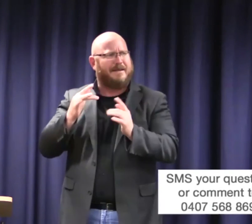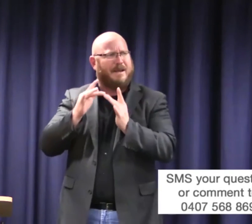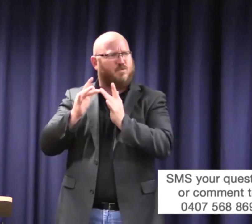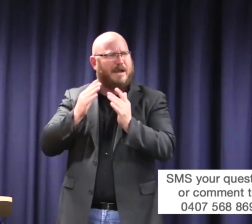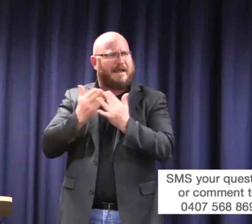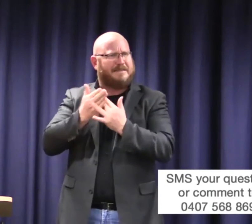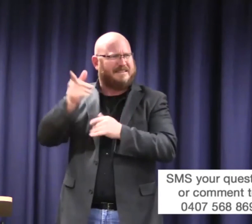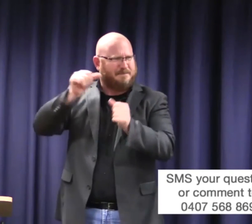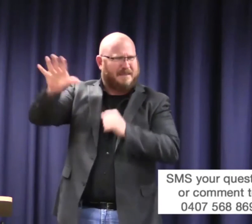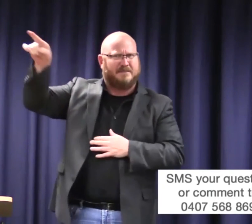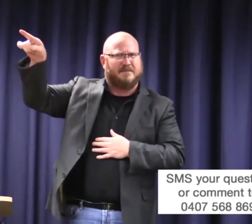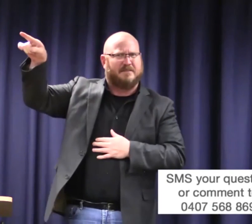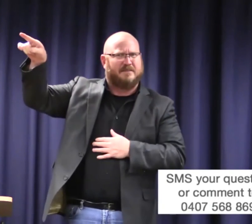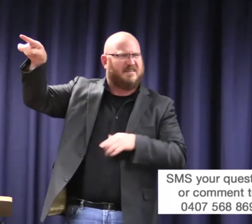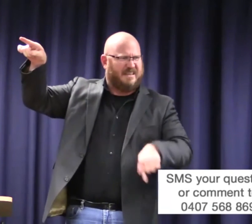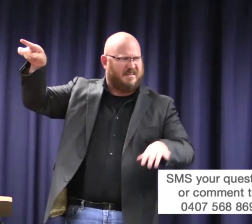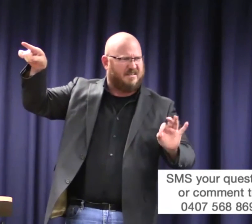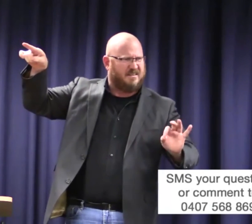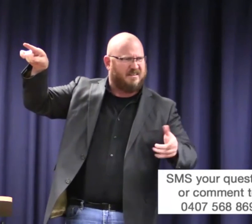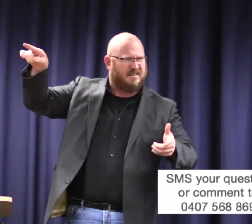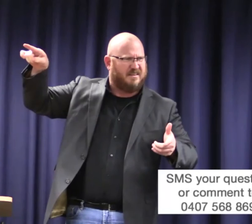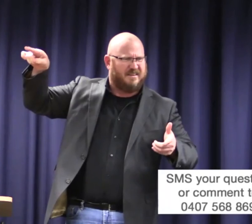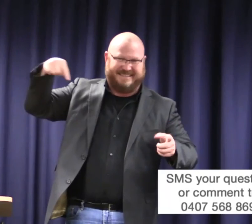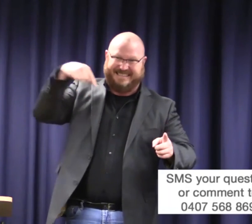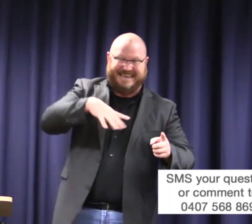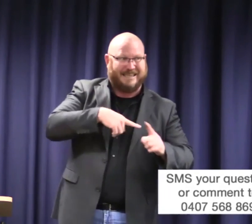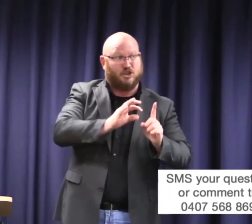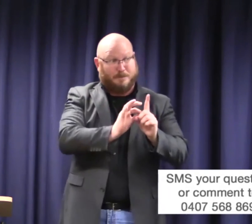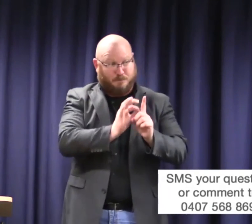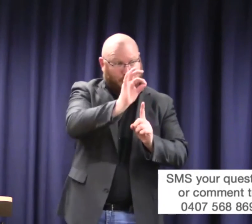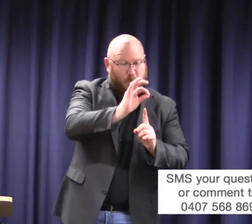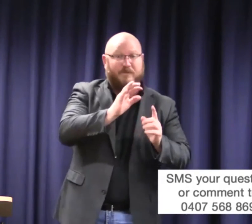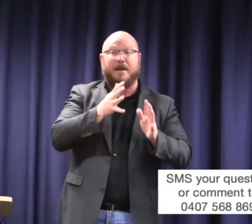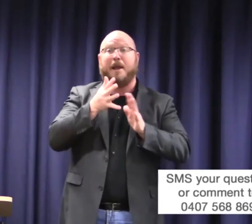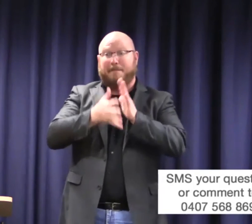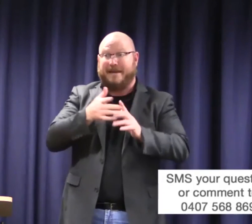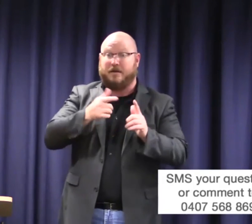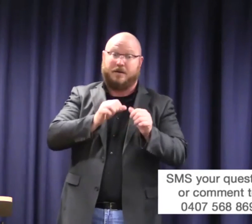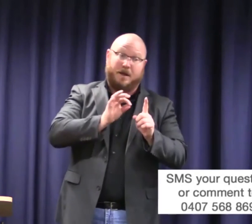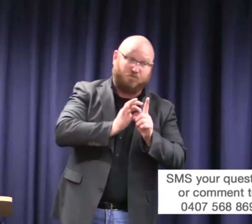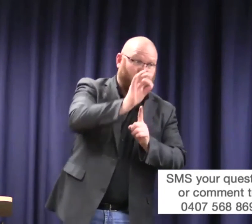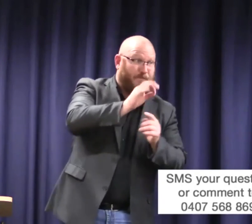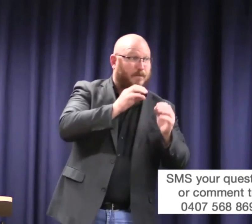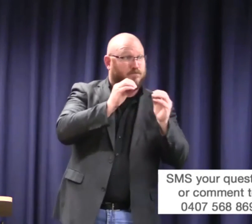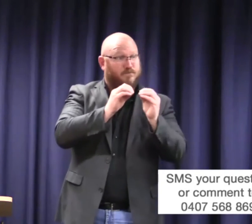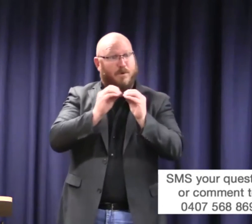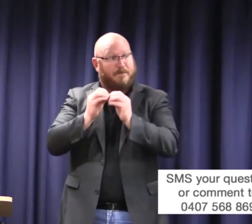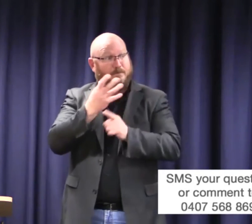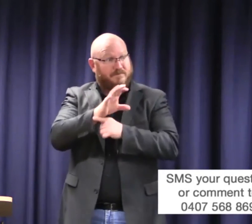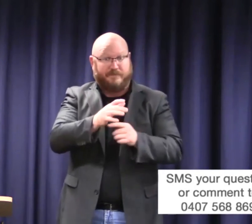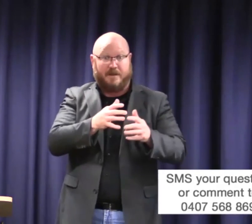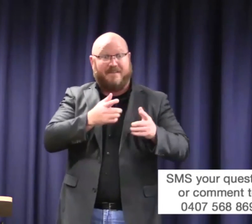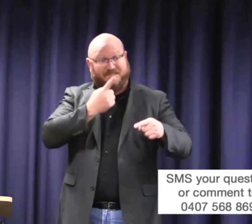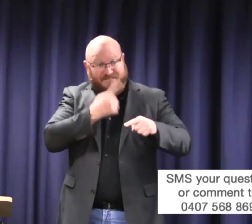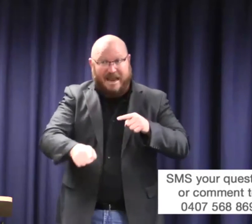don't. They've got an excellent broadband access. You know, that's an issue here. So we need to improve technology